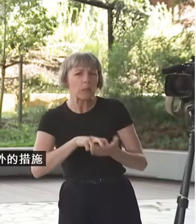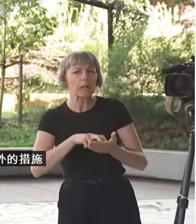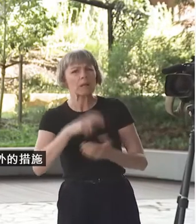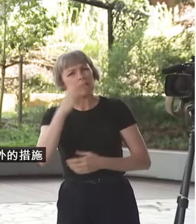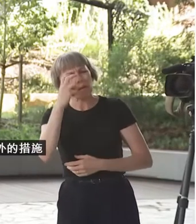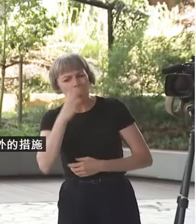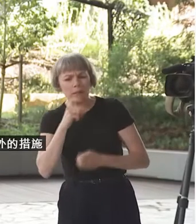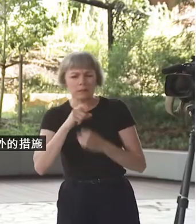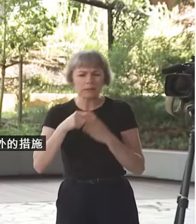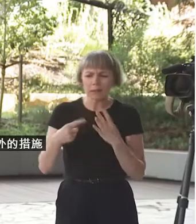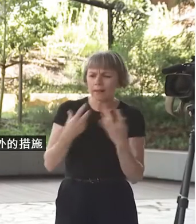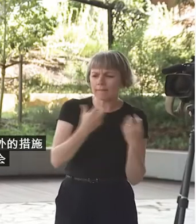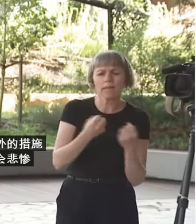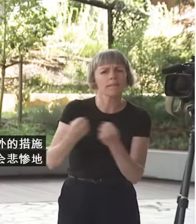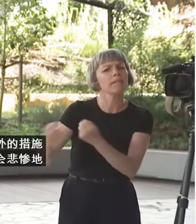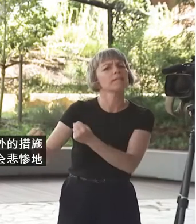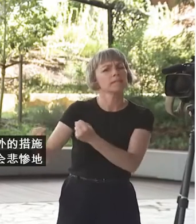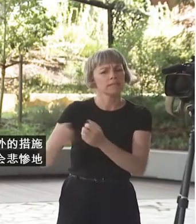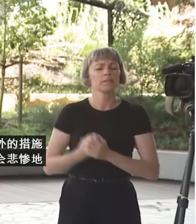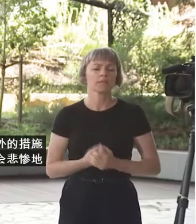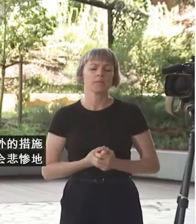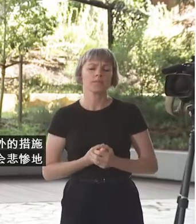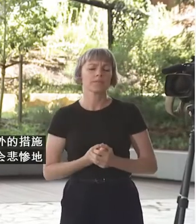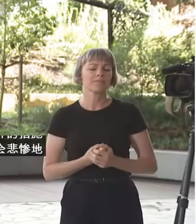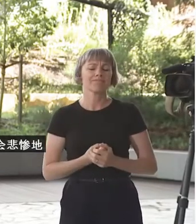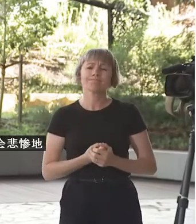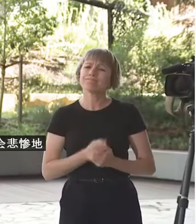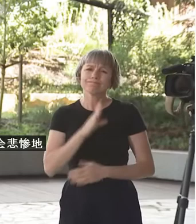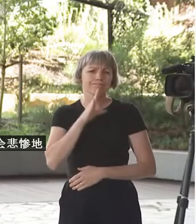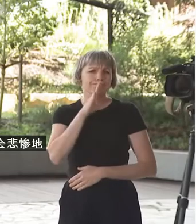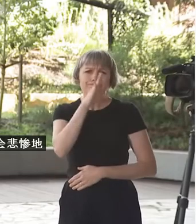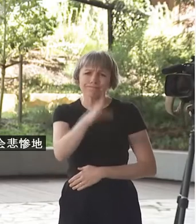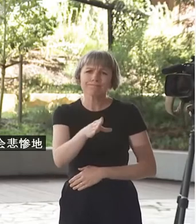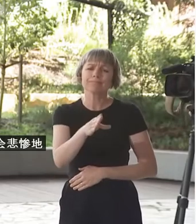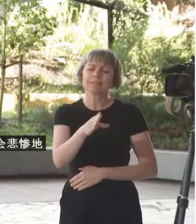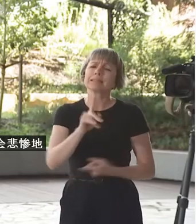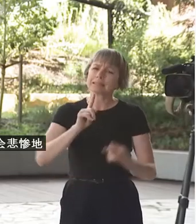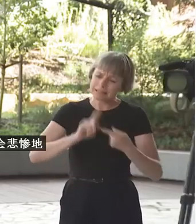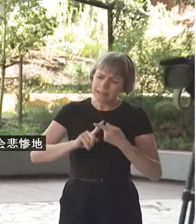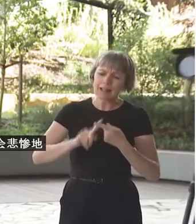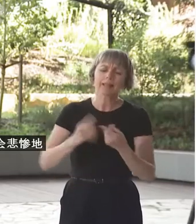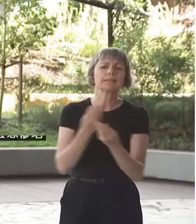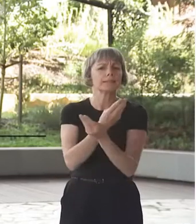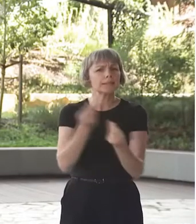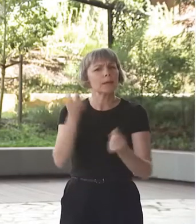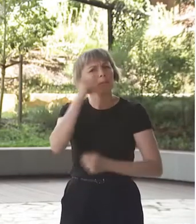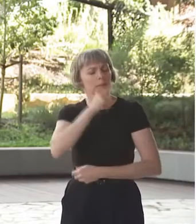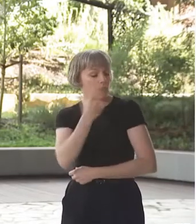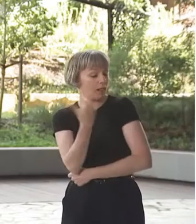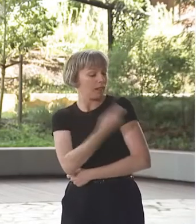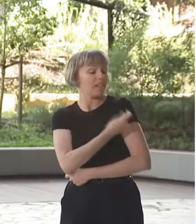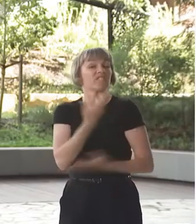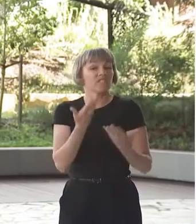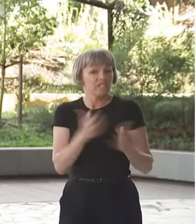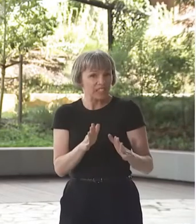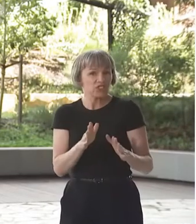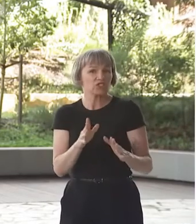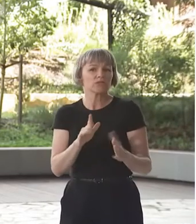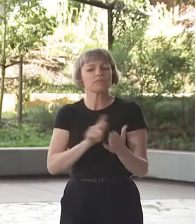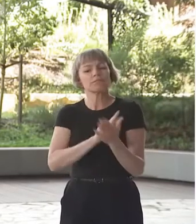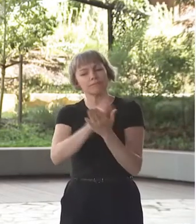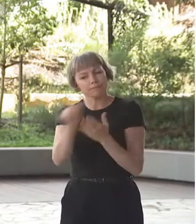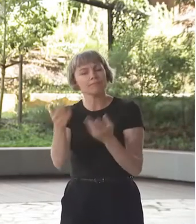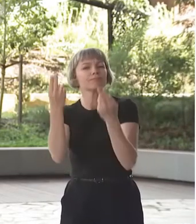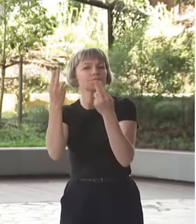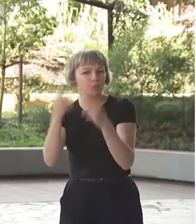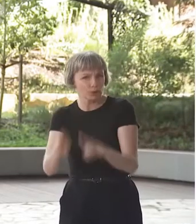those additional precautions. So we will tragically still see deaths in individuals that are